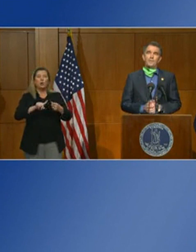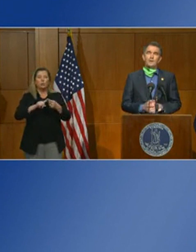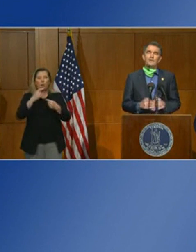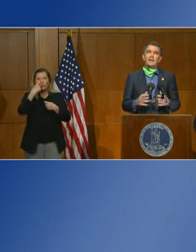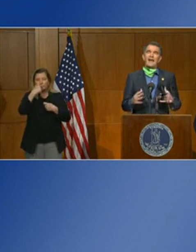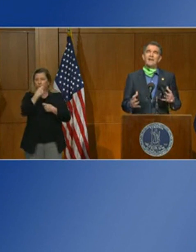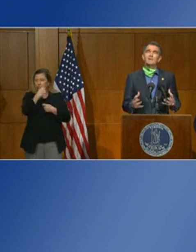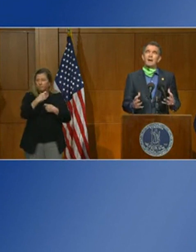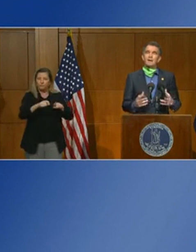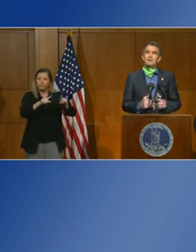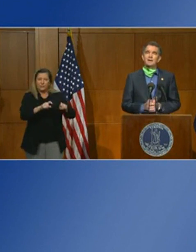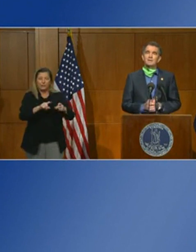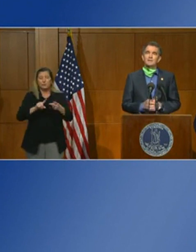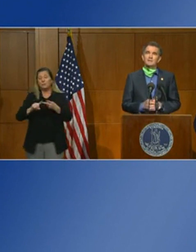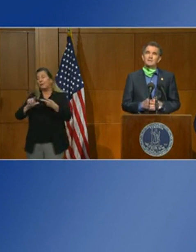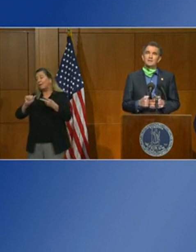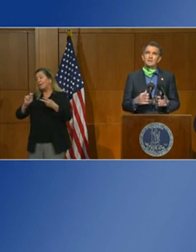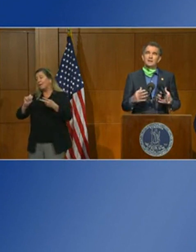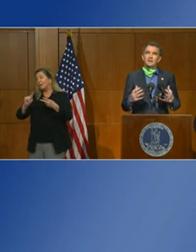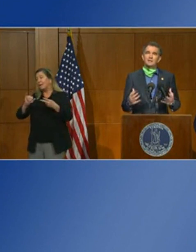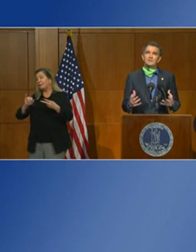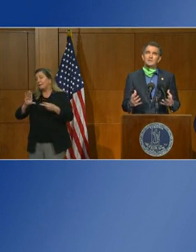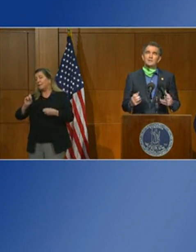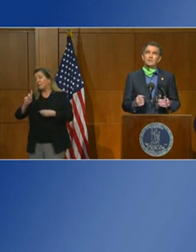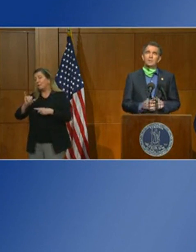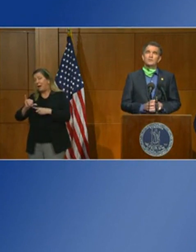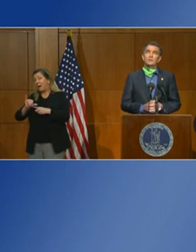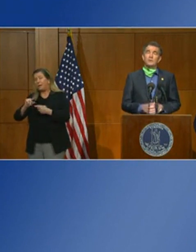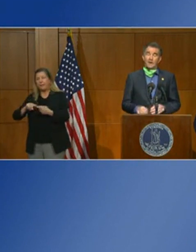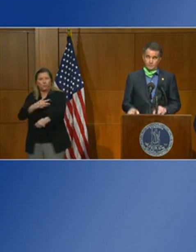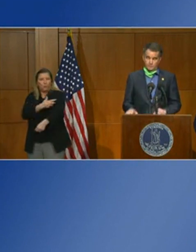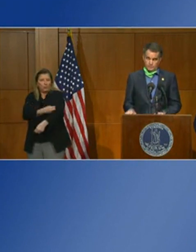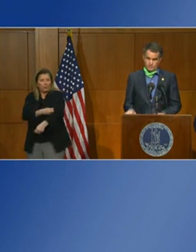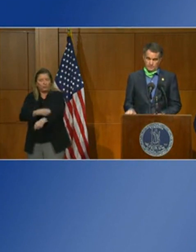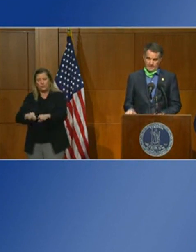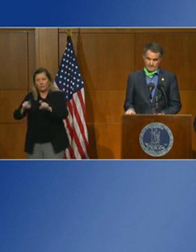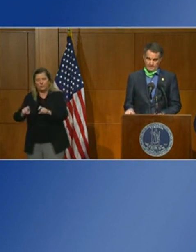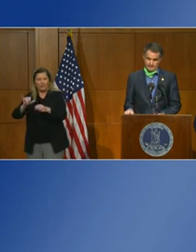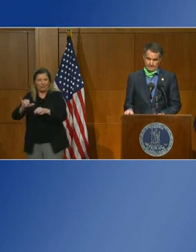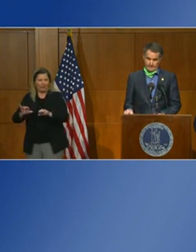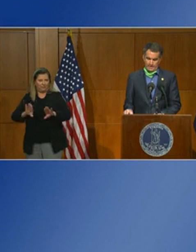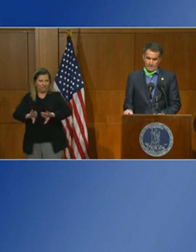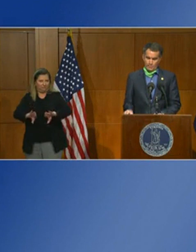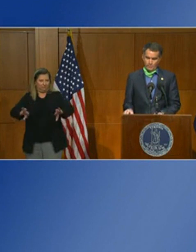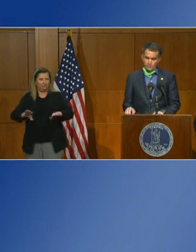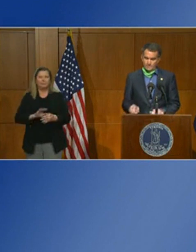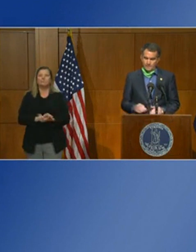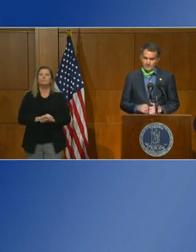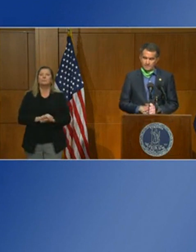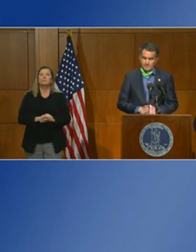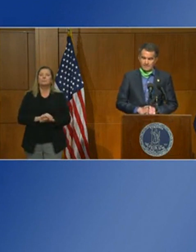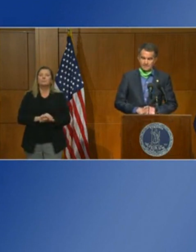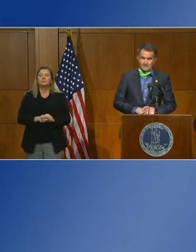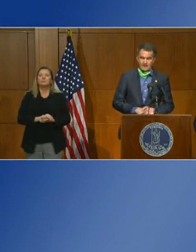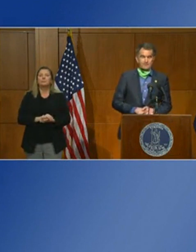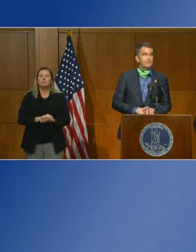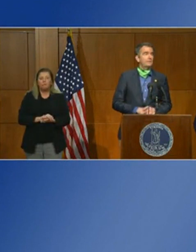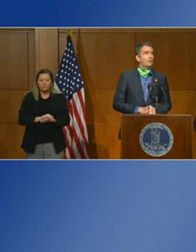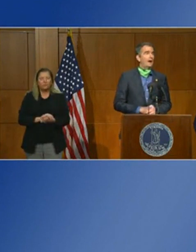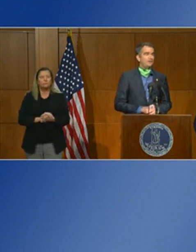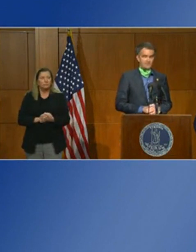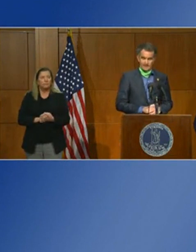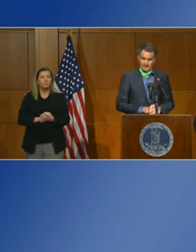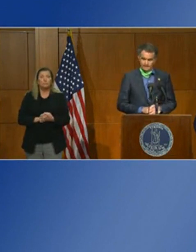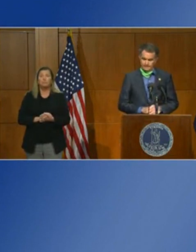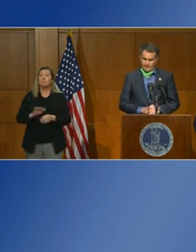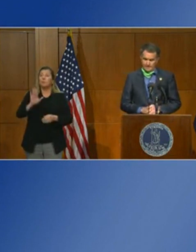swab. The antibody test is the serum or serological test. We're doing testing at sites